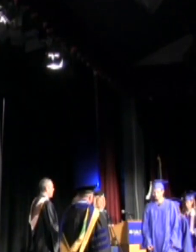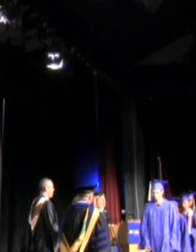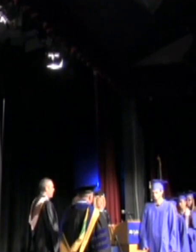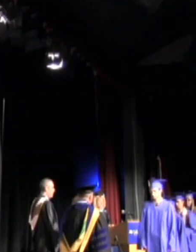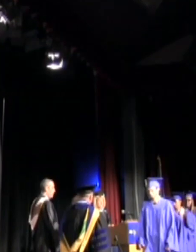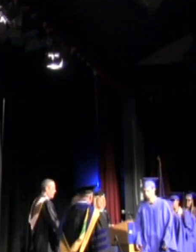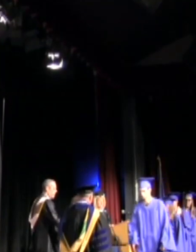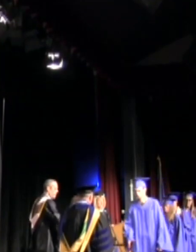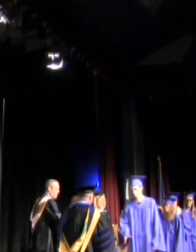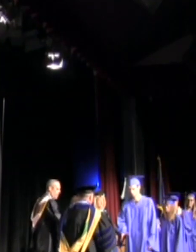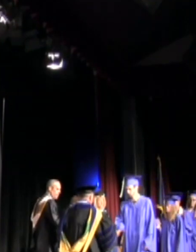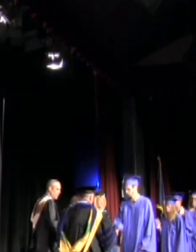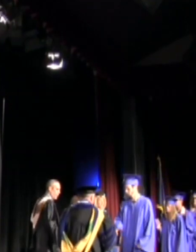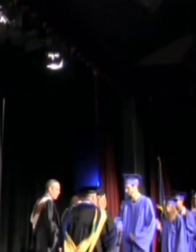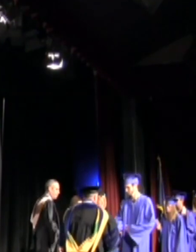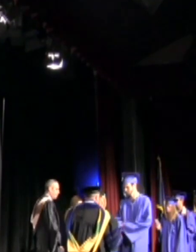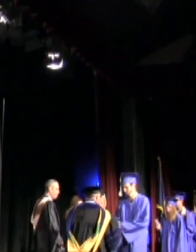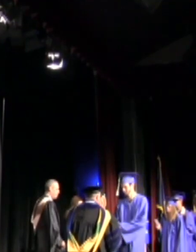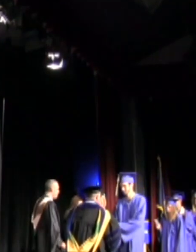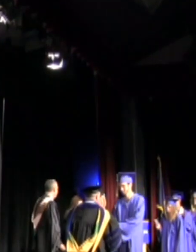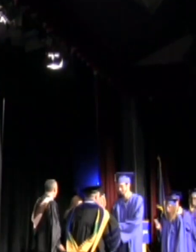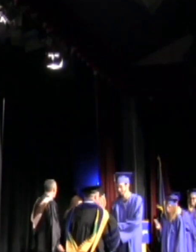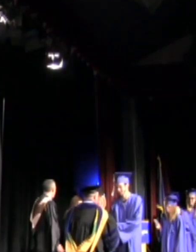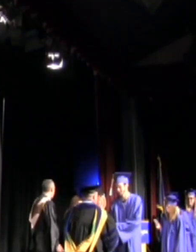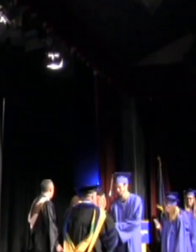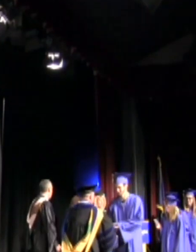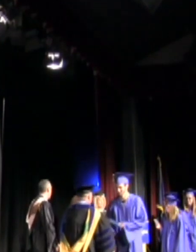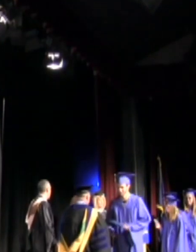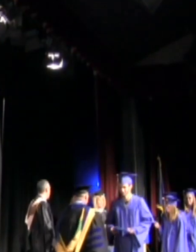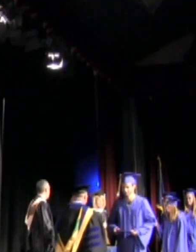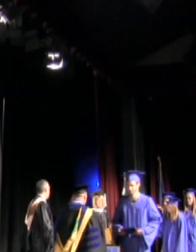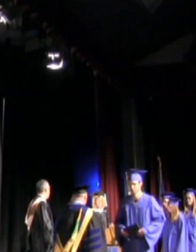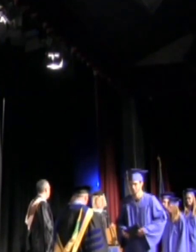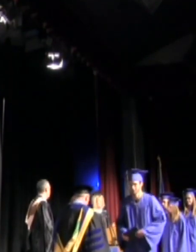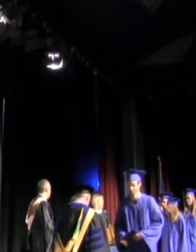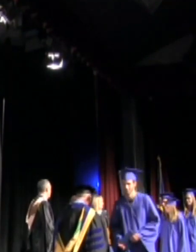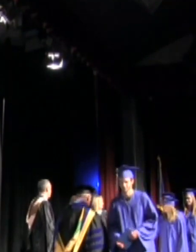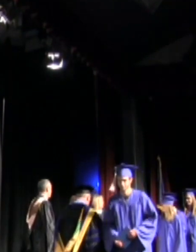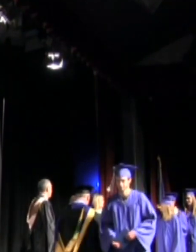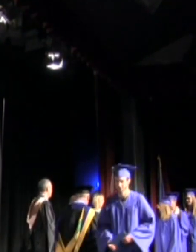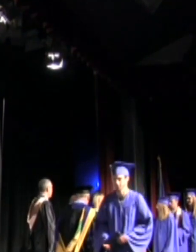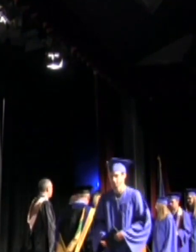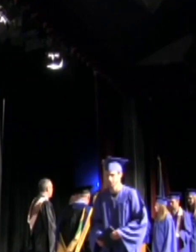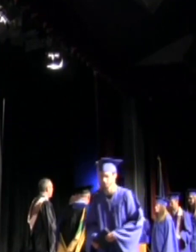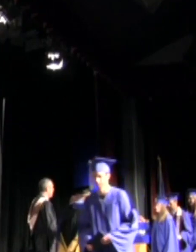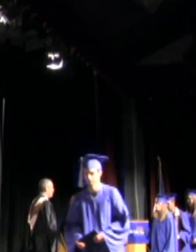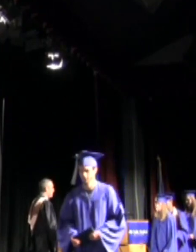Quentin Sears, associate in applied science, precision agriculture.